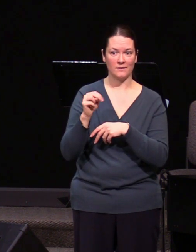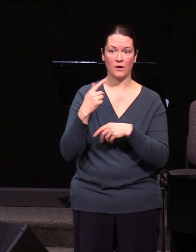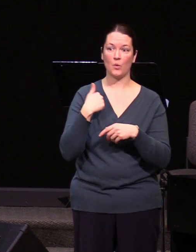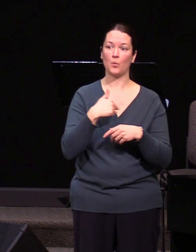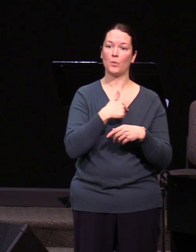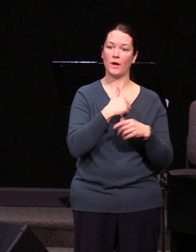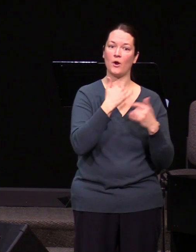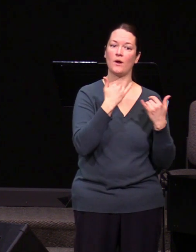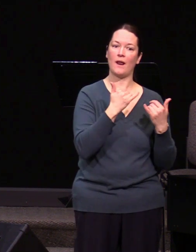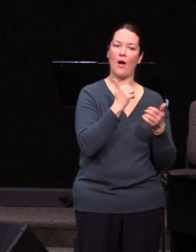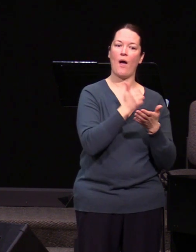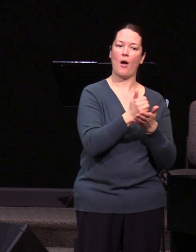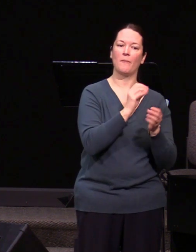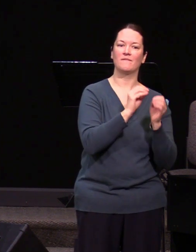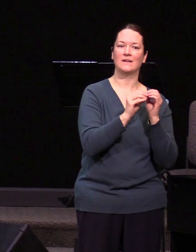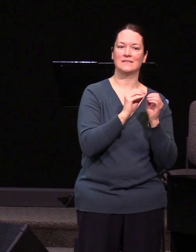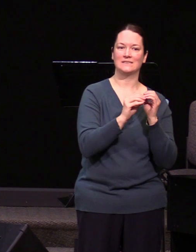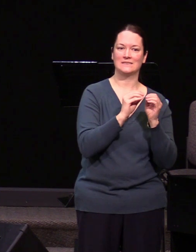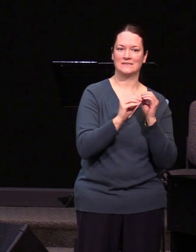we're helping to fix it.